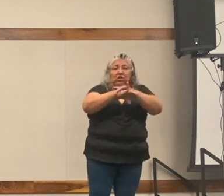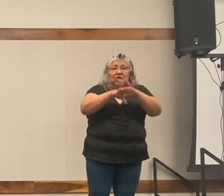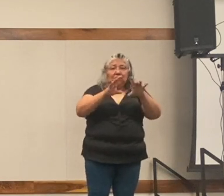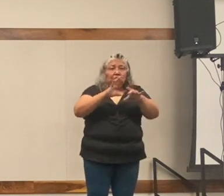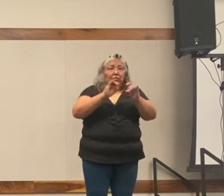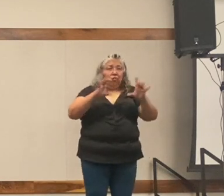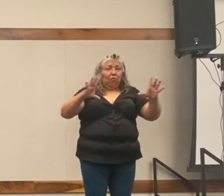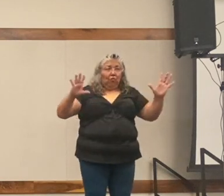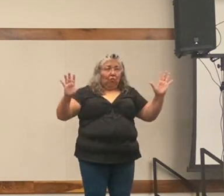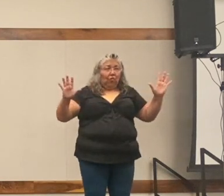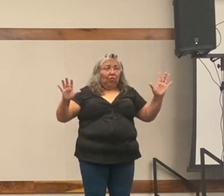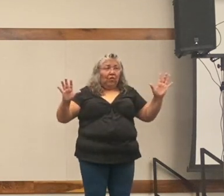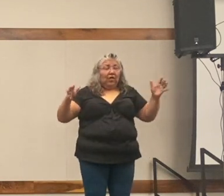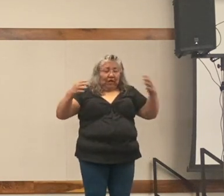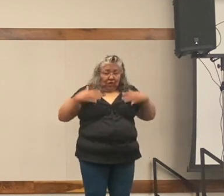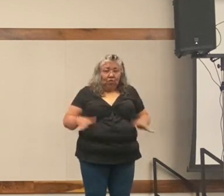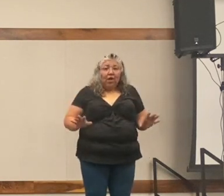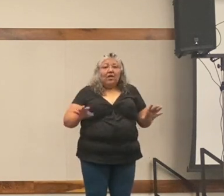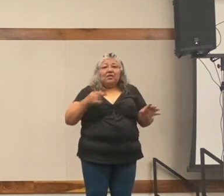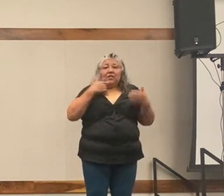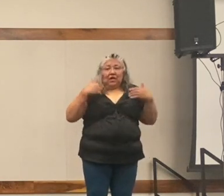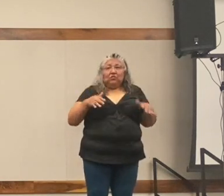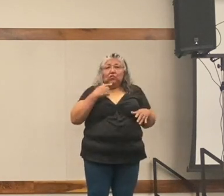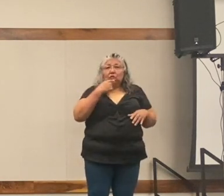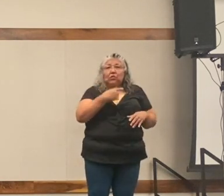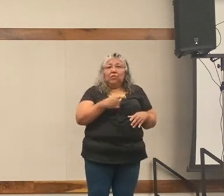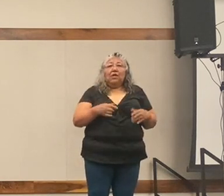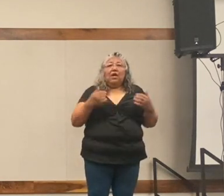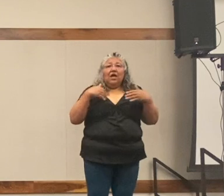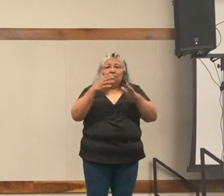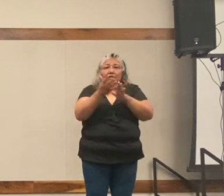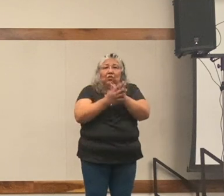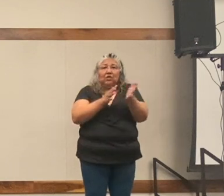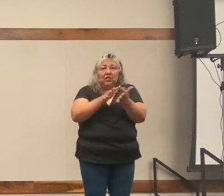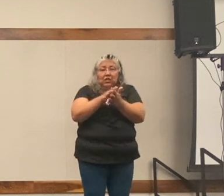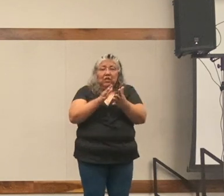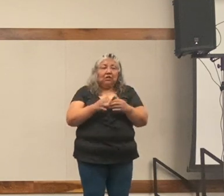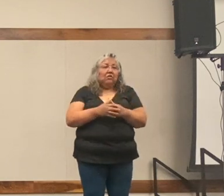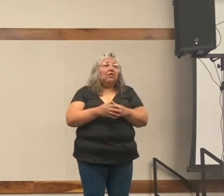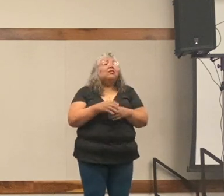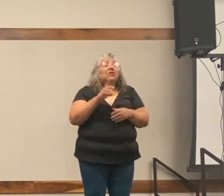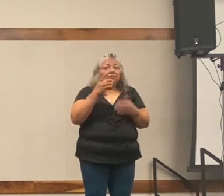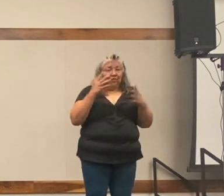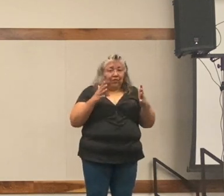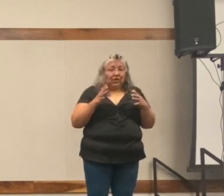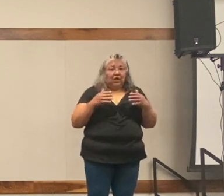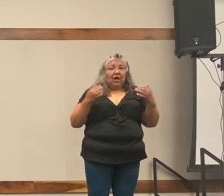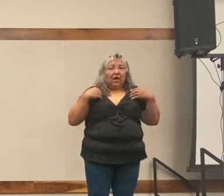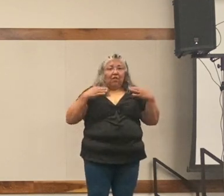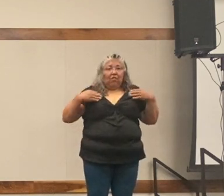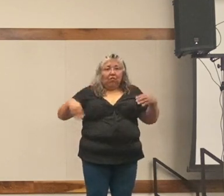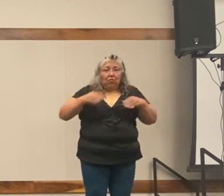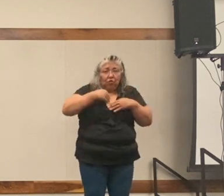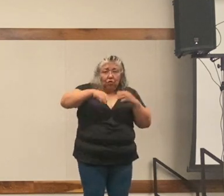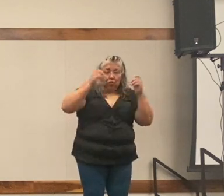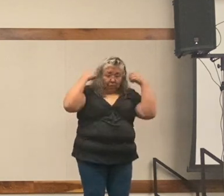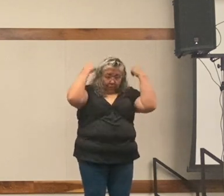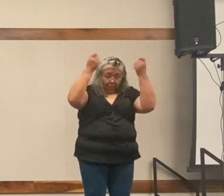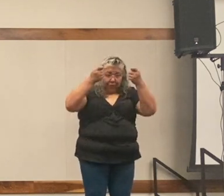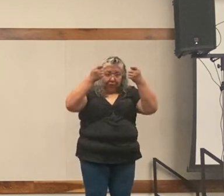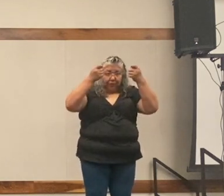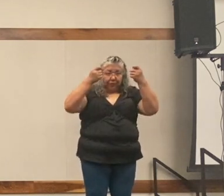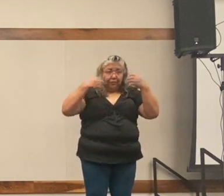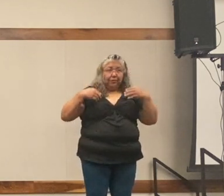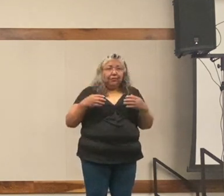his wrist. Get dressed, the angel told him, and put on your sandals. And he did. Wrap your cloak around you, he told him, and follow